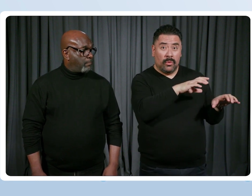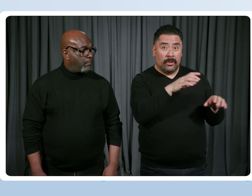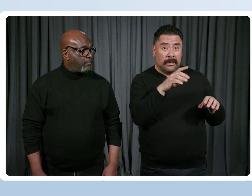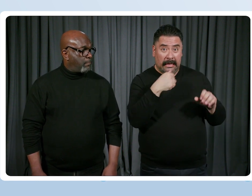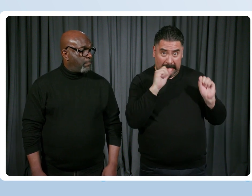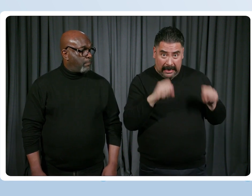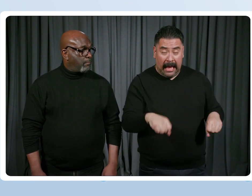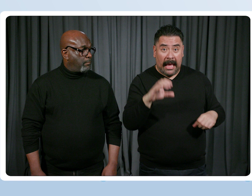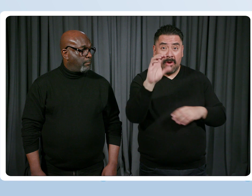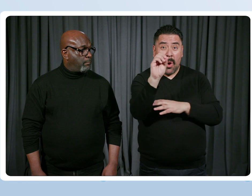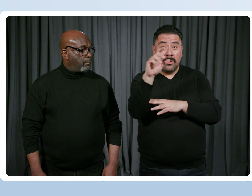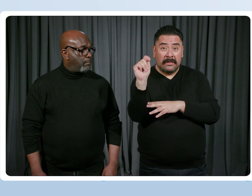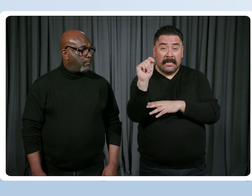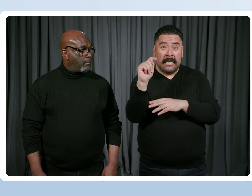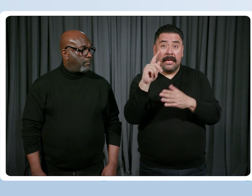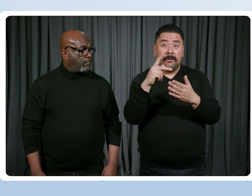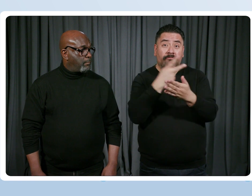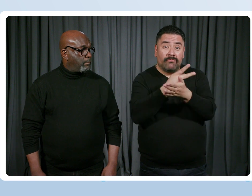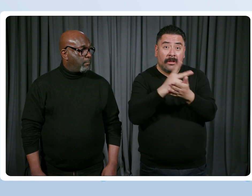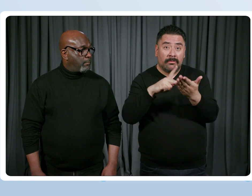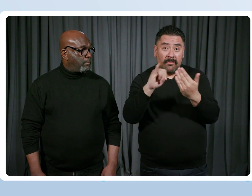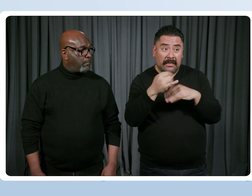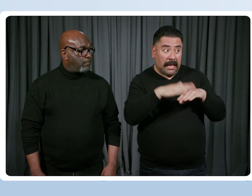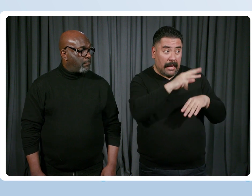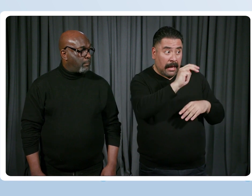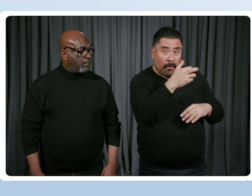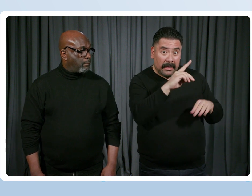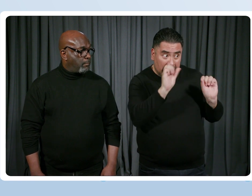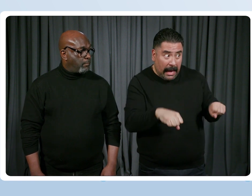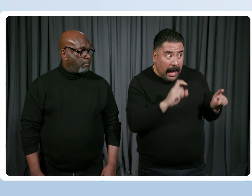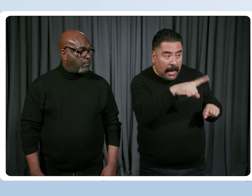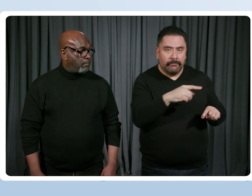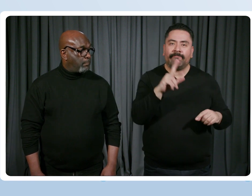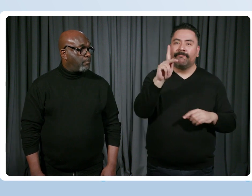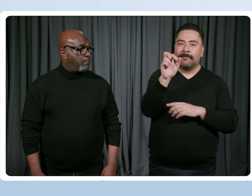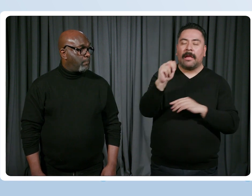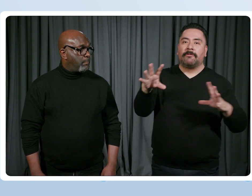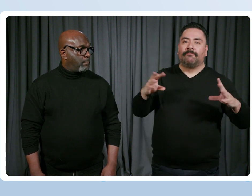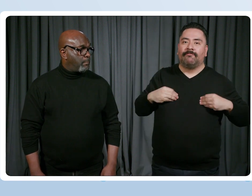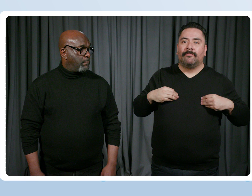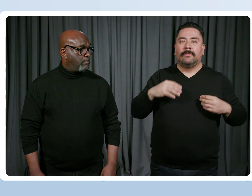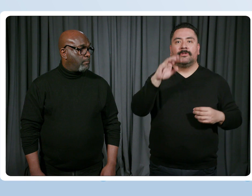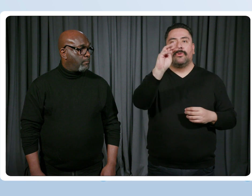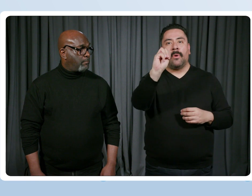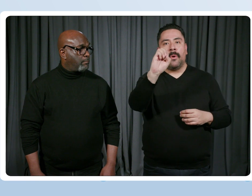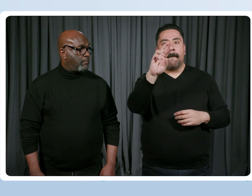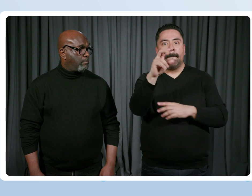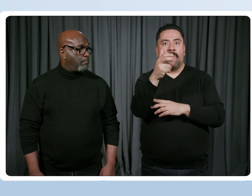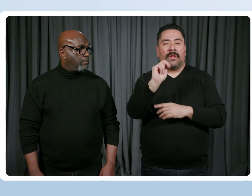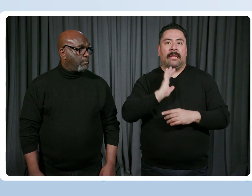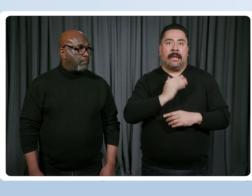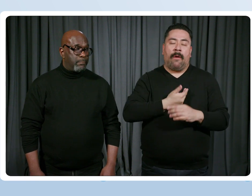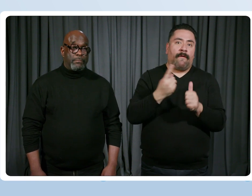occupational therapy doctorate capstone at the Mayor's Office. And Karen Tamley graciously agreed, and Morgan was our first student to work at